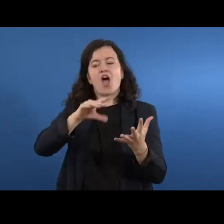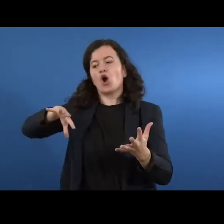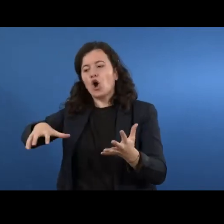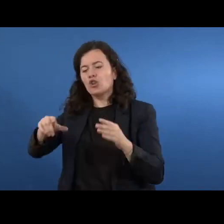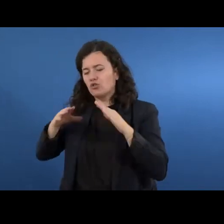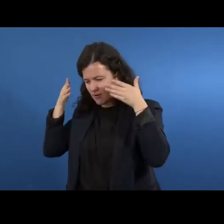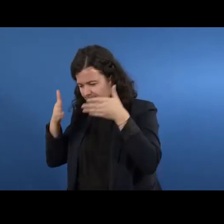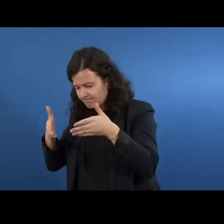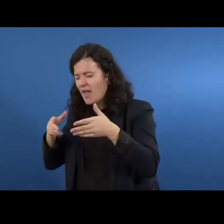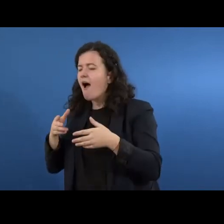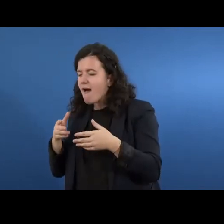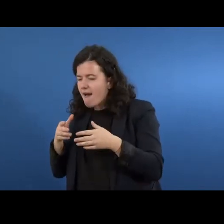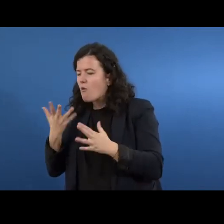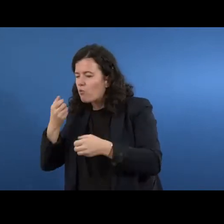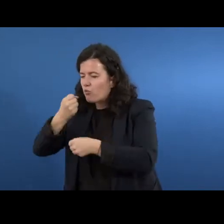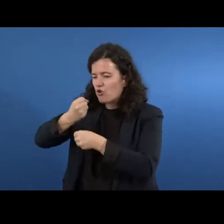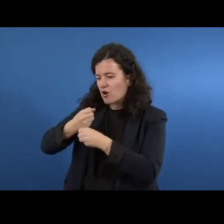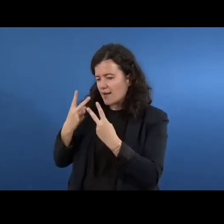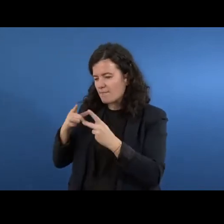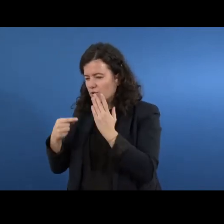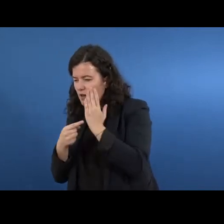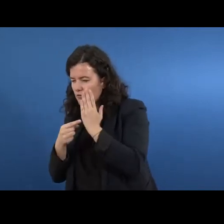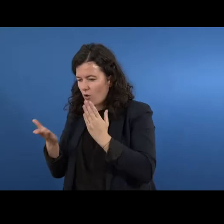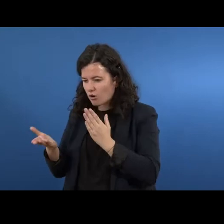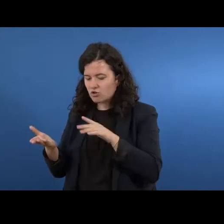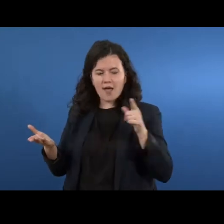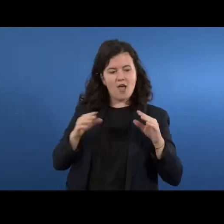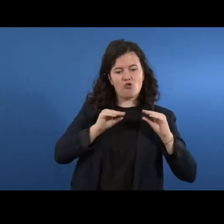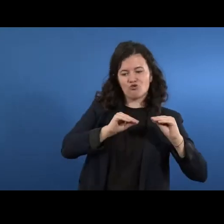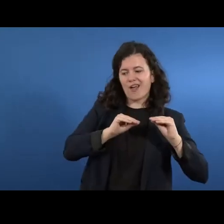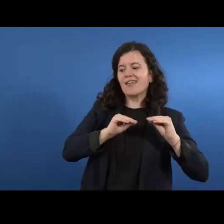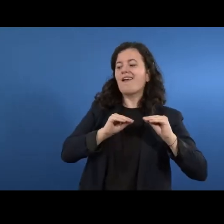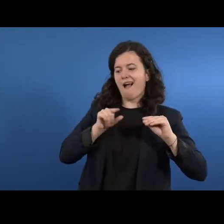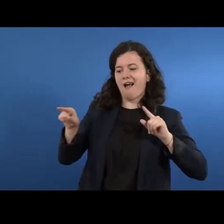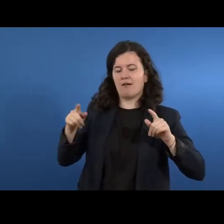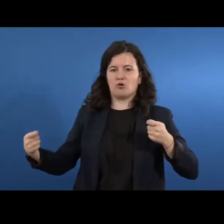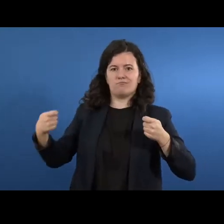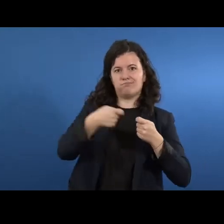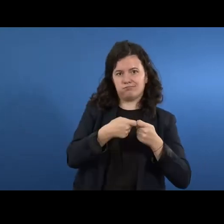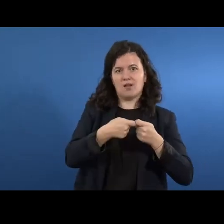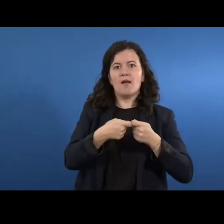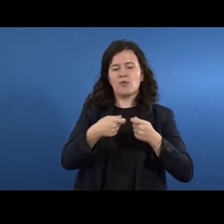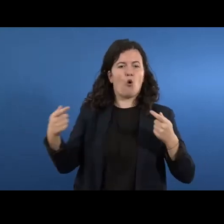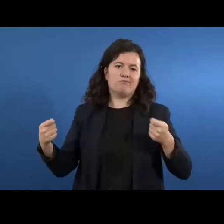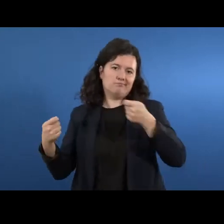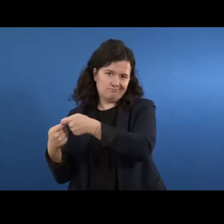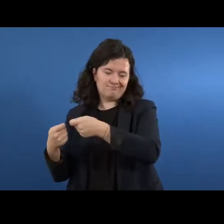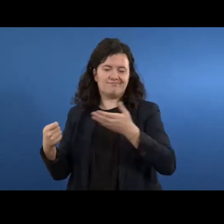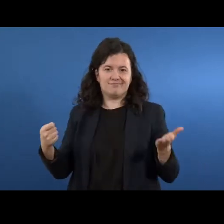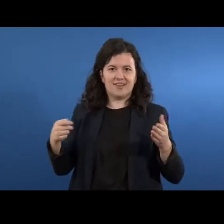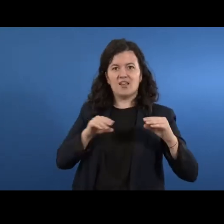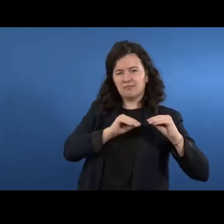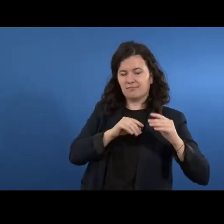identifies the related hard and soft technologies, as well as the work tasks and the